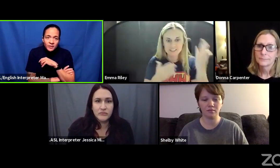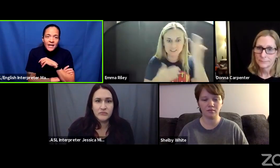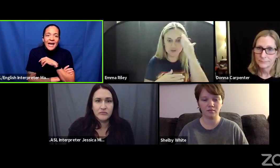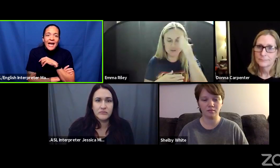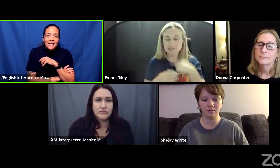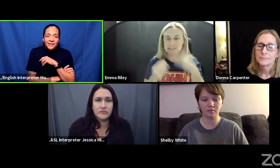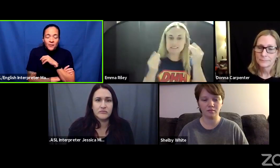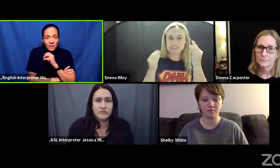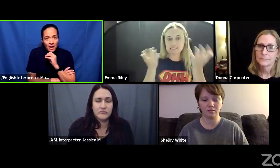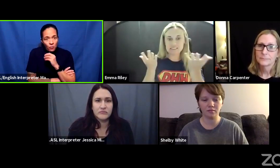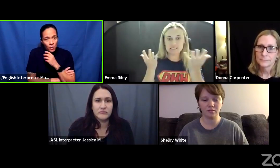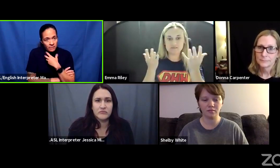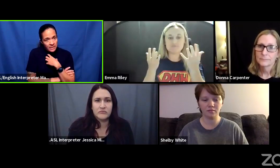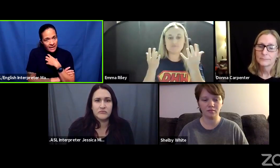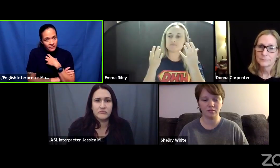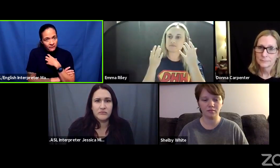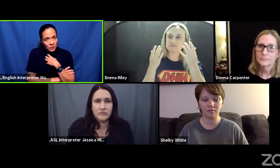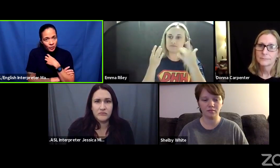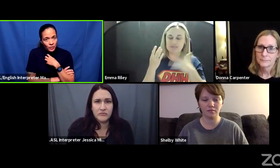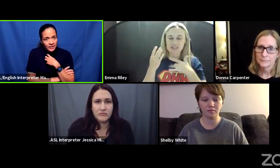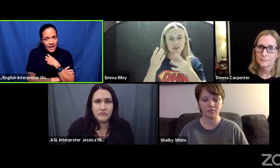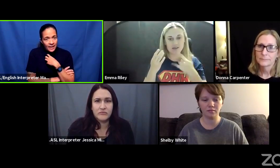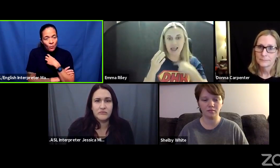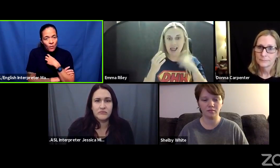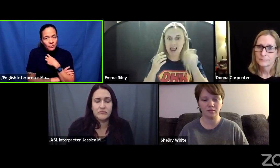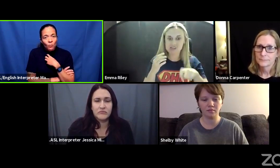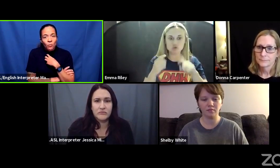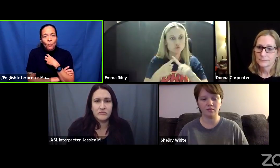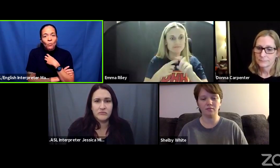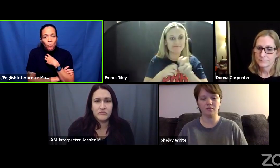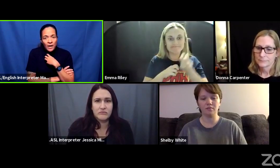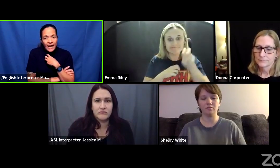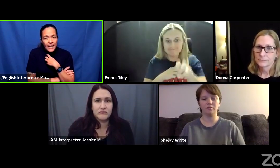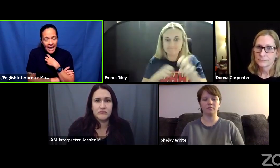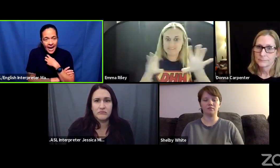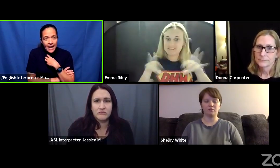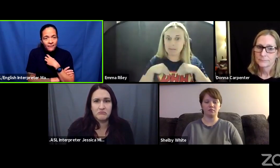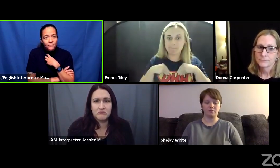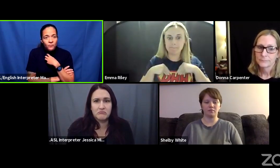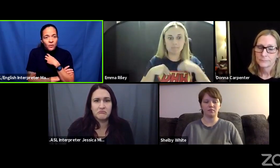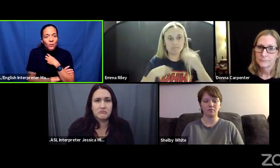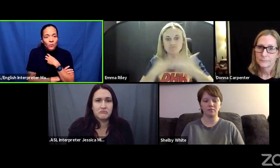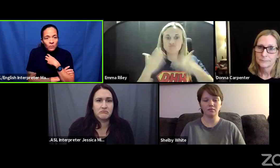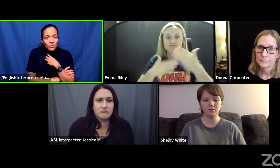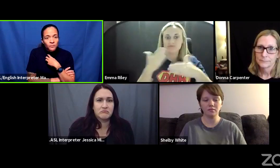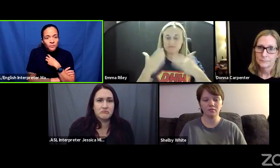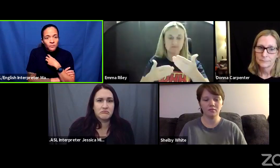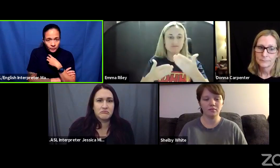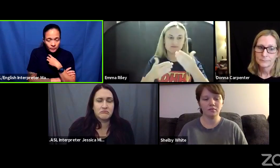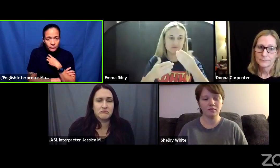Of course, I had to think about what type of future would I have,